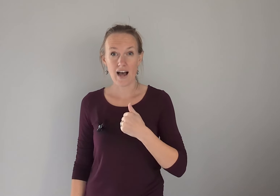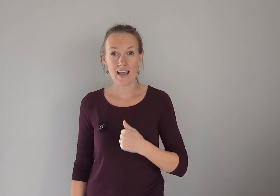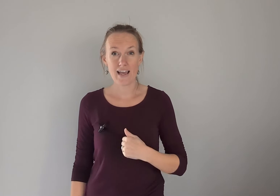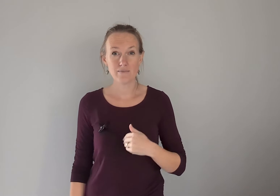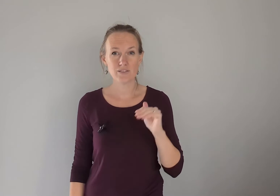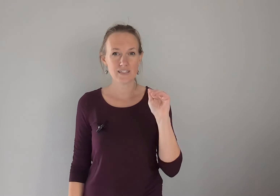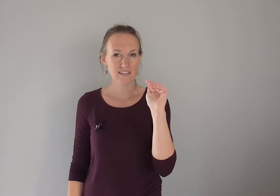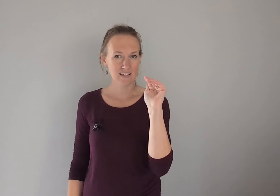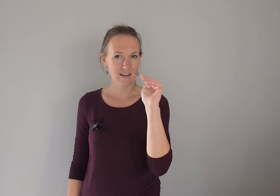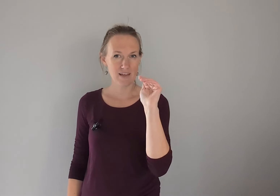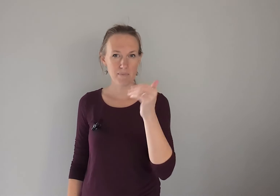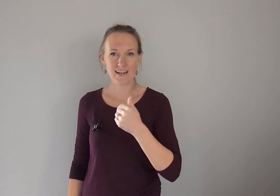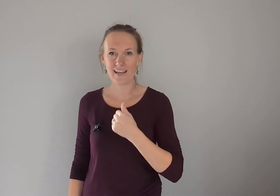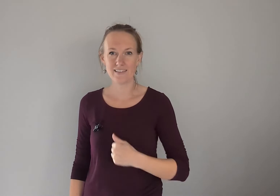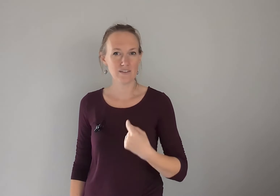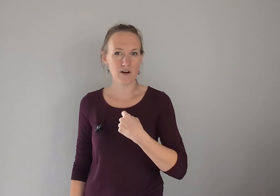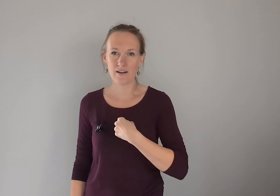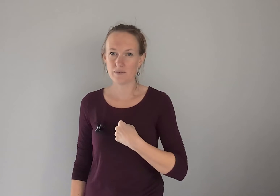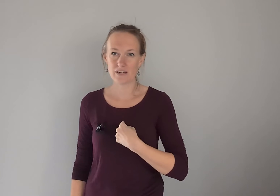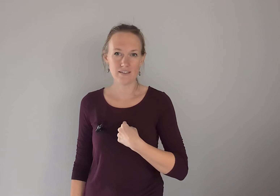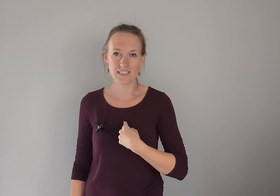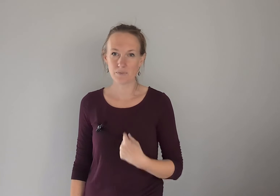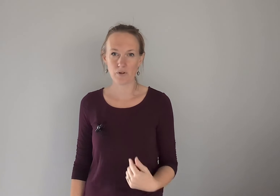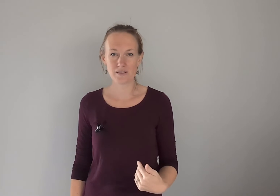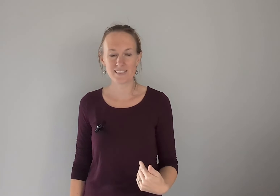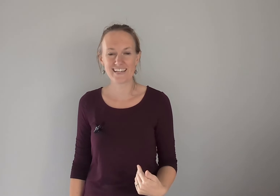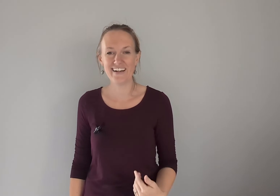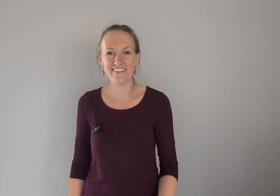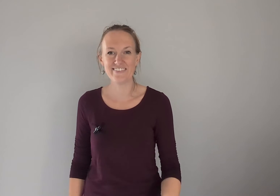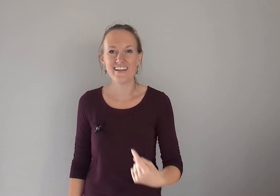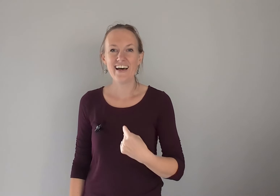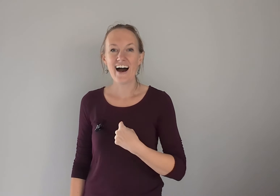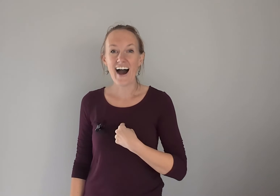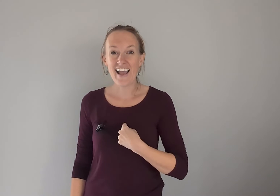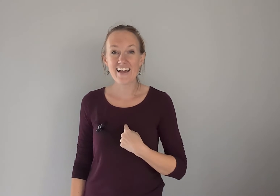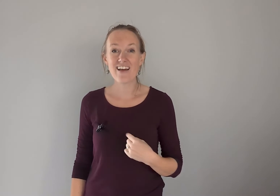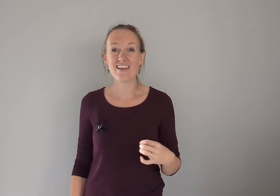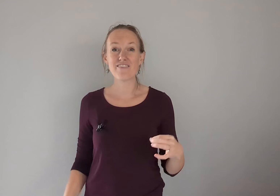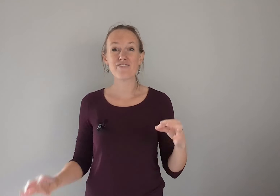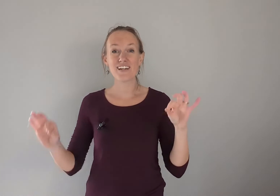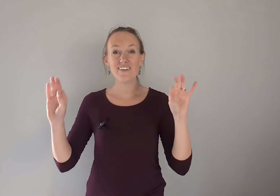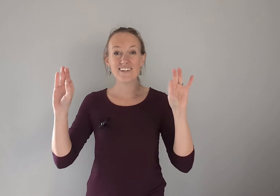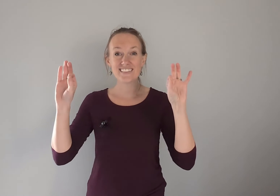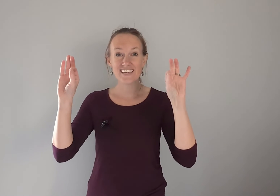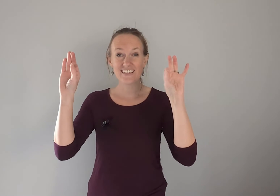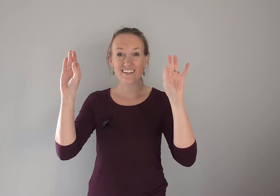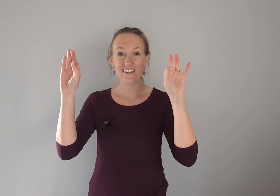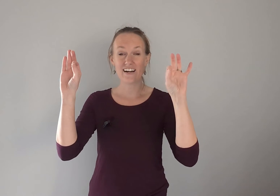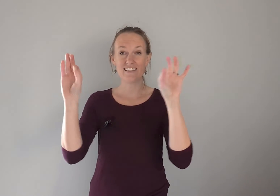I am, so technically you have that bent hand, although I almost always just point to myself. I am, and then free, once again, this